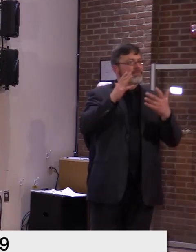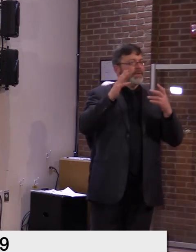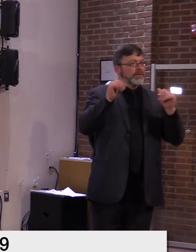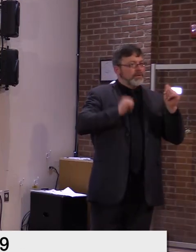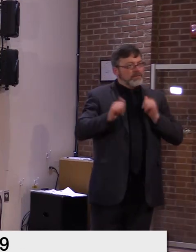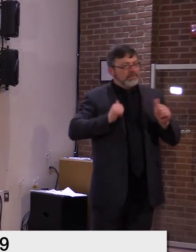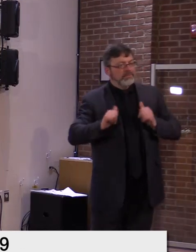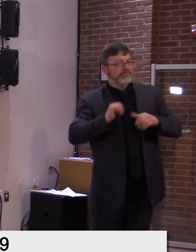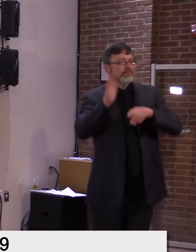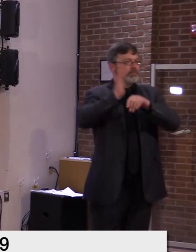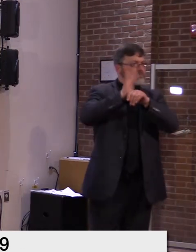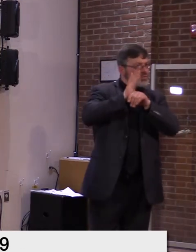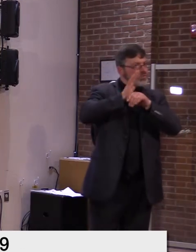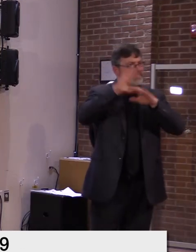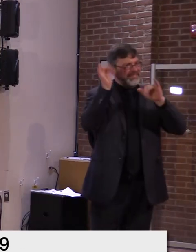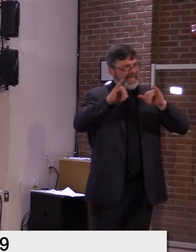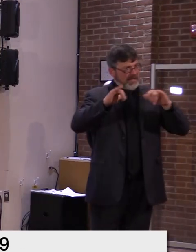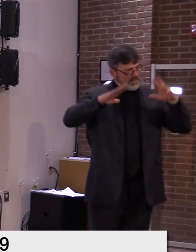Secretary Boucher.